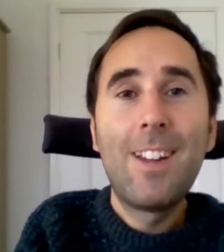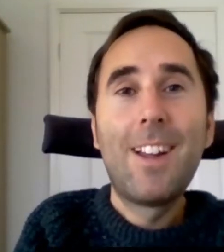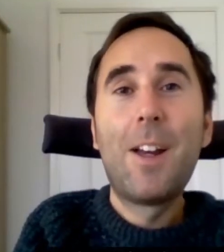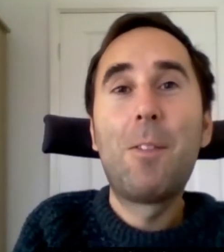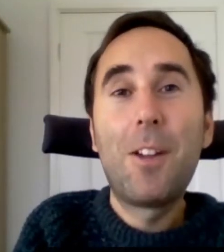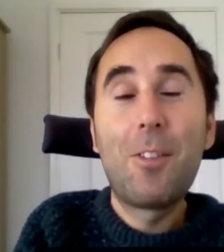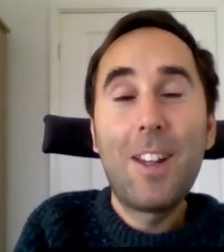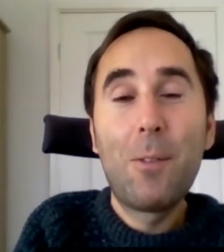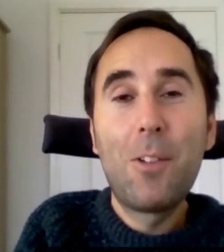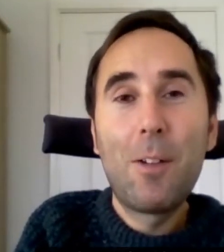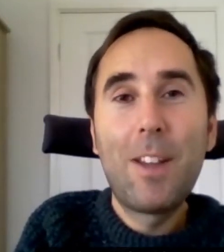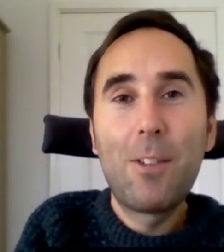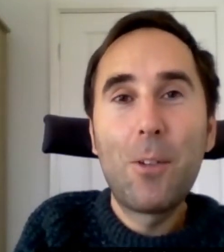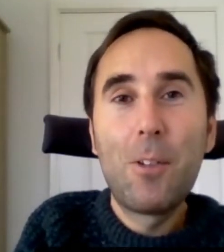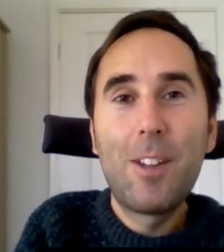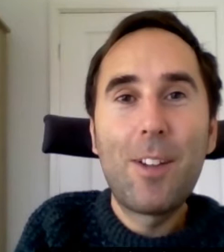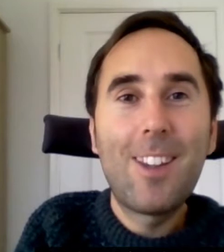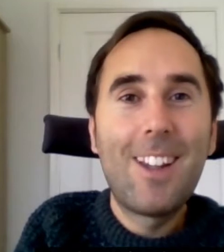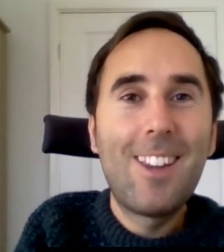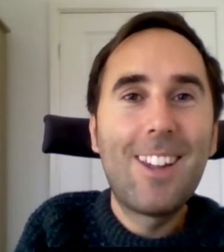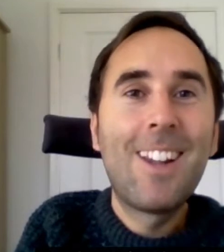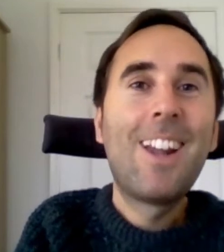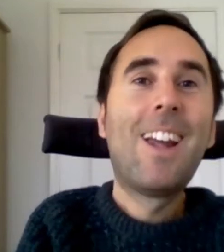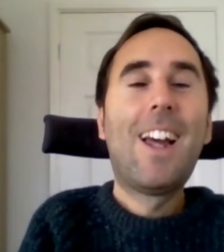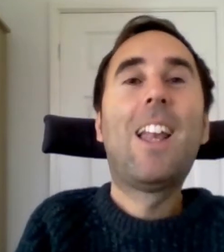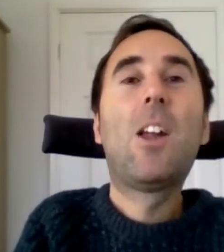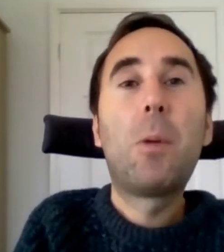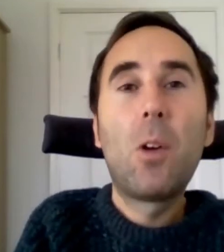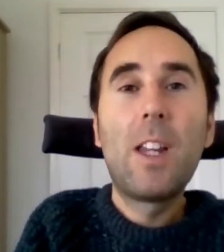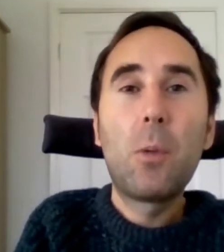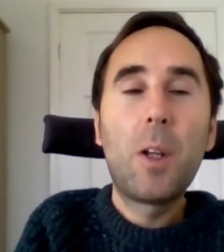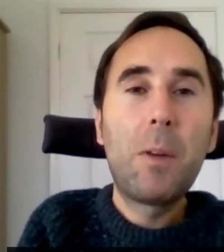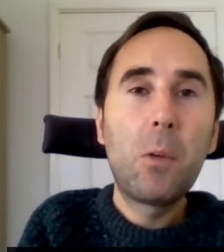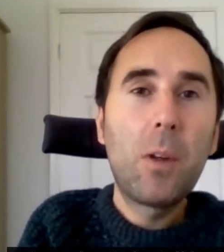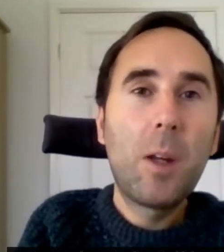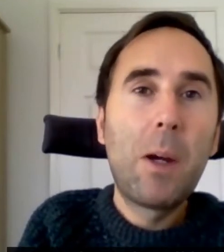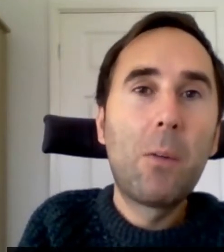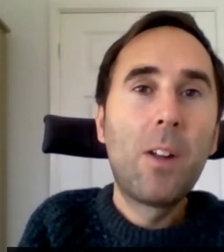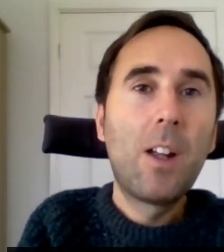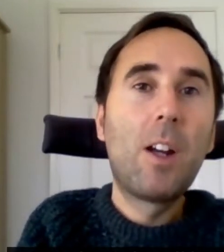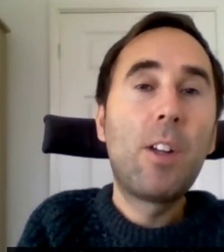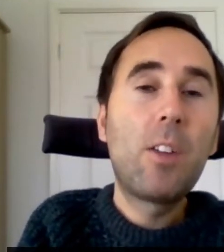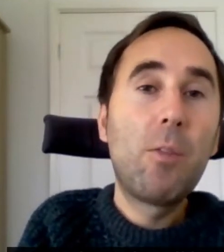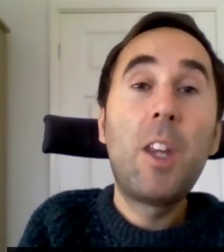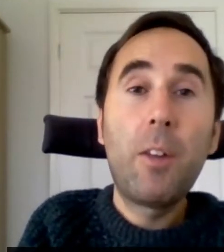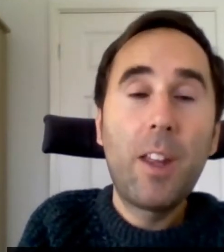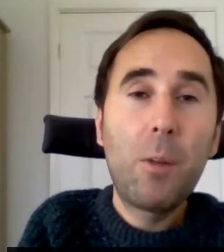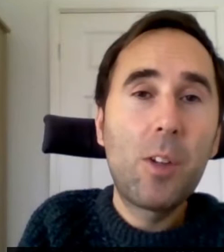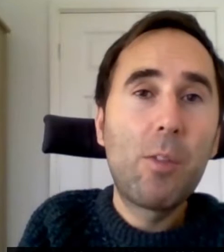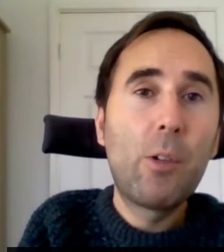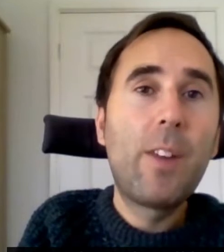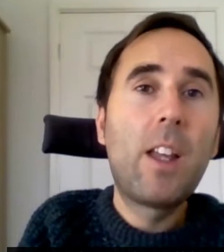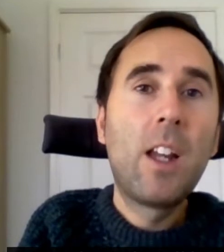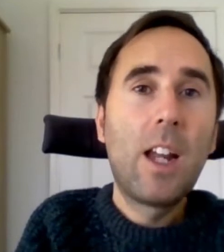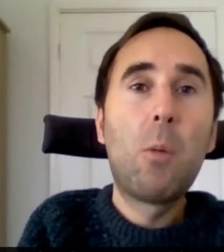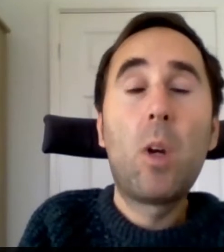word. So it's really, watch out for that story. It's fascinating. And last but not least, we're going to be talking about a recent video that he